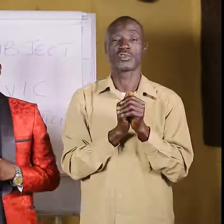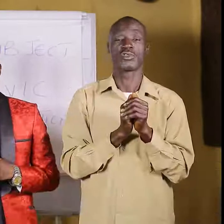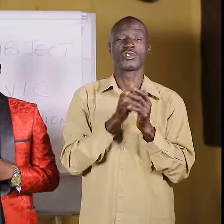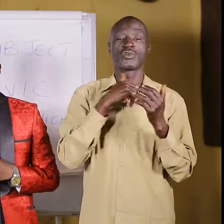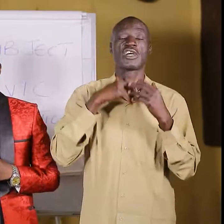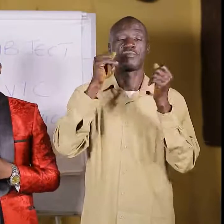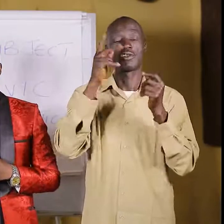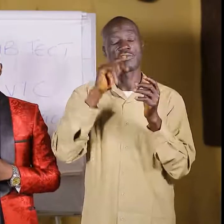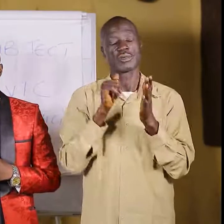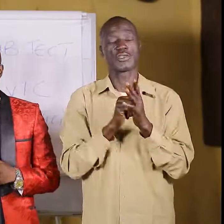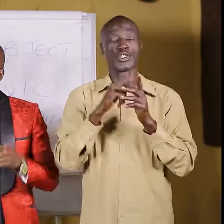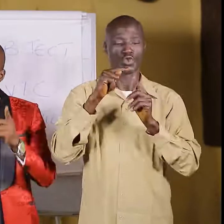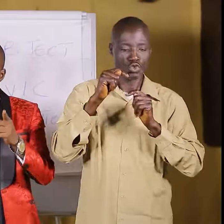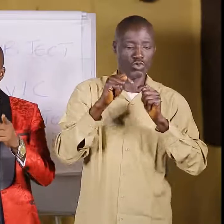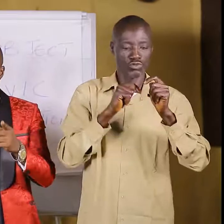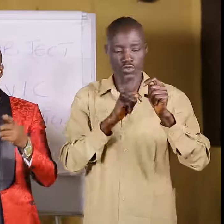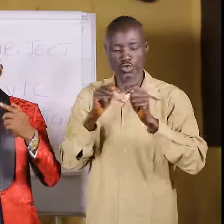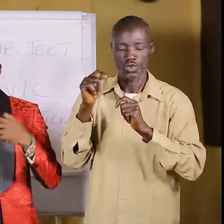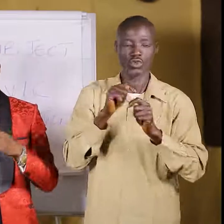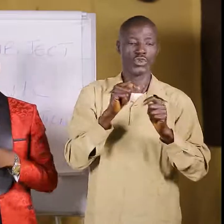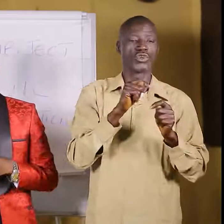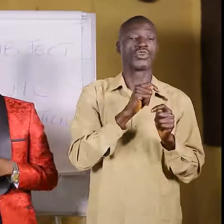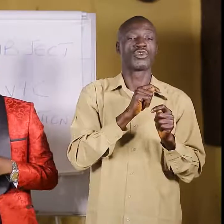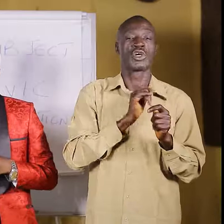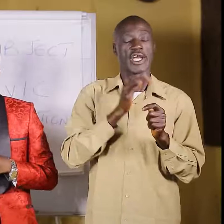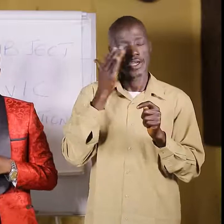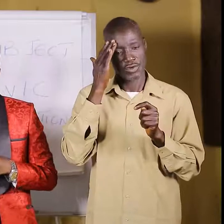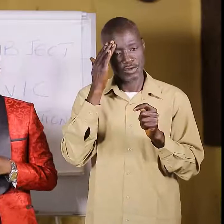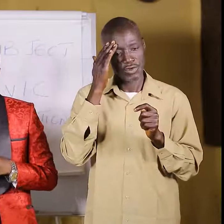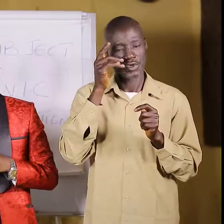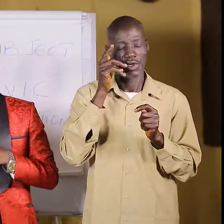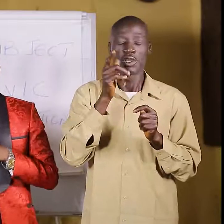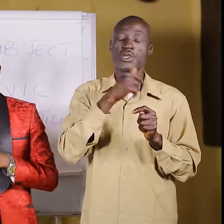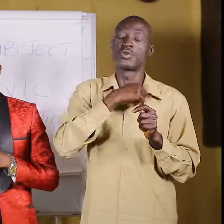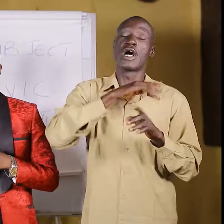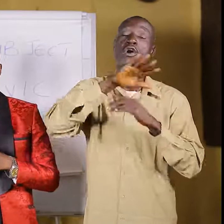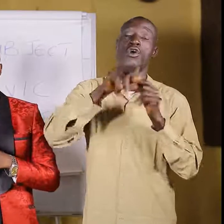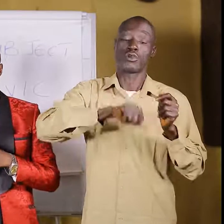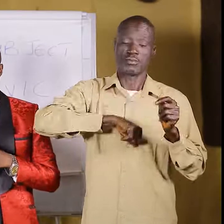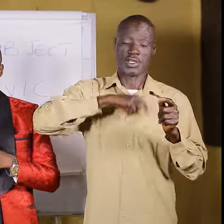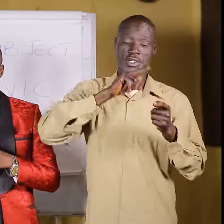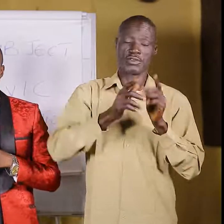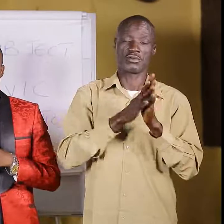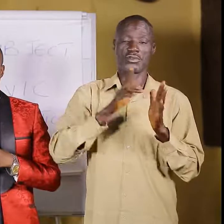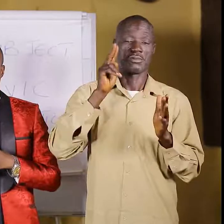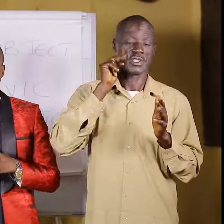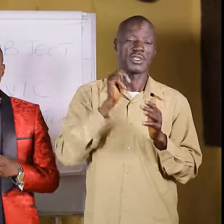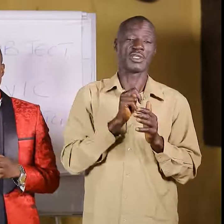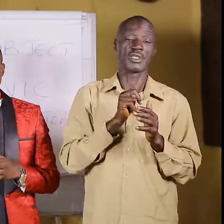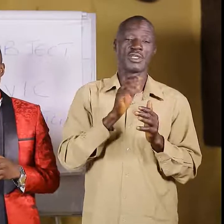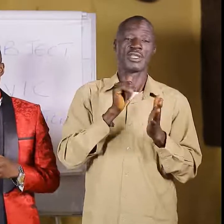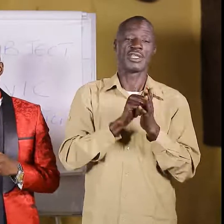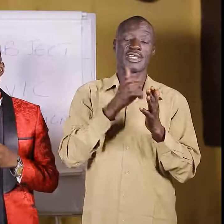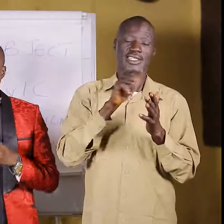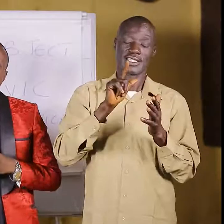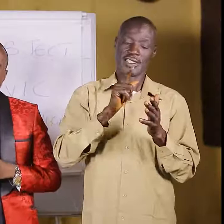independence of this nation. I don't know about you, but I am proud to be a Nigerian. I remember that part of the national anthem that says, "The